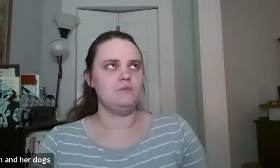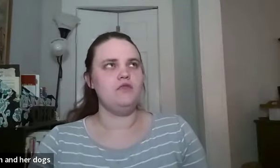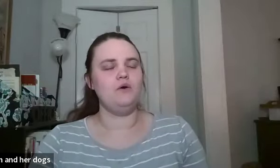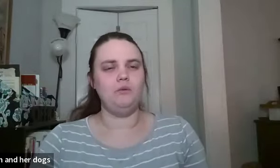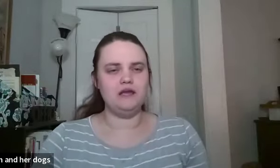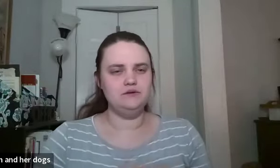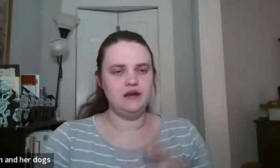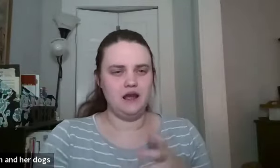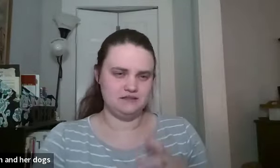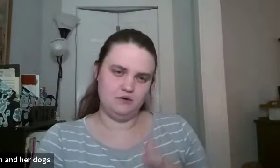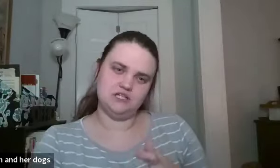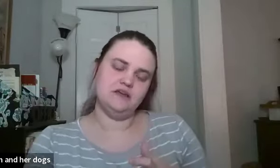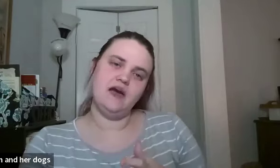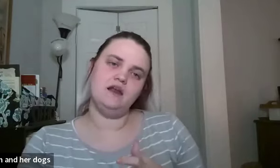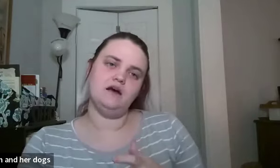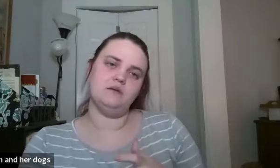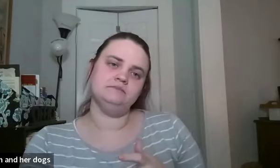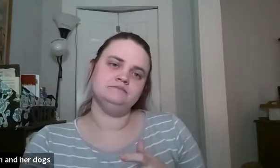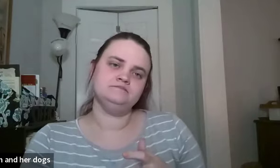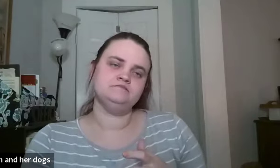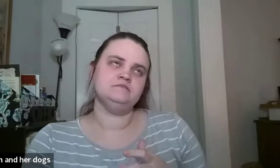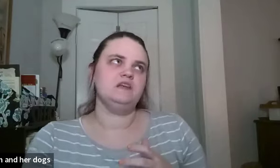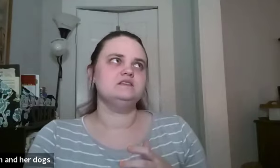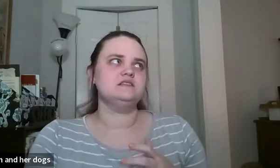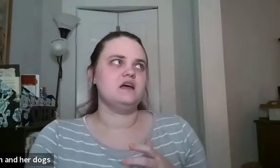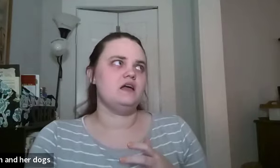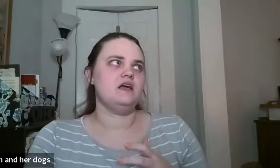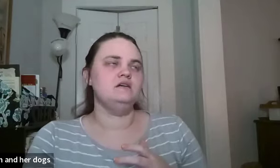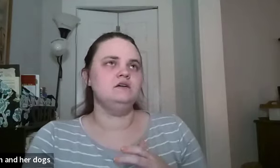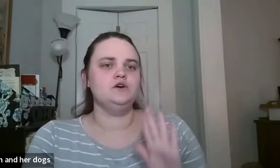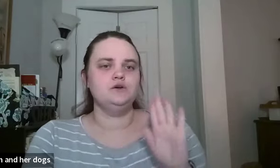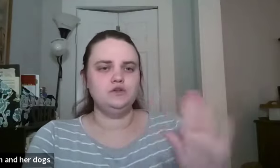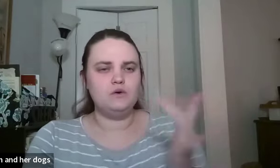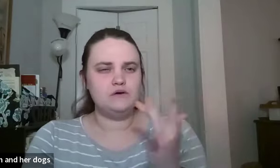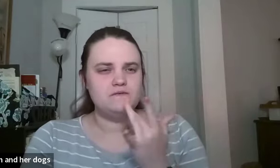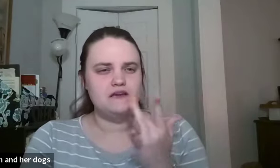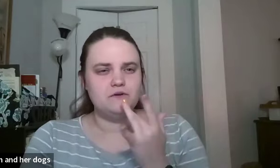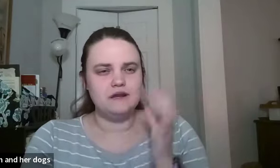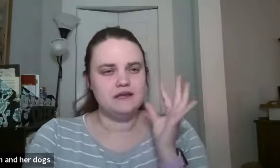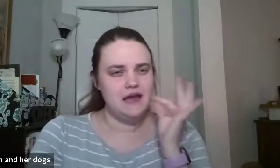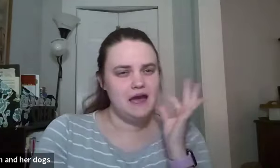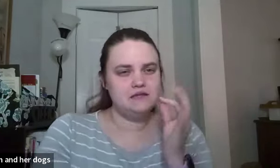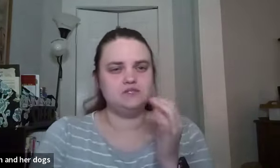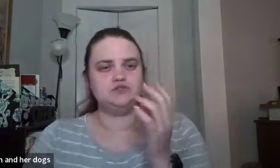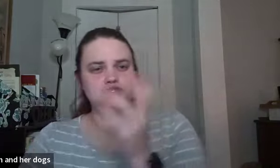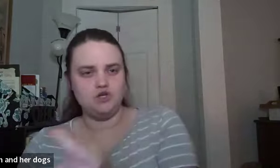And the way you would ask a question like that, let's say your favorite cat,